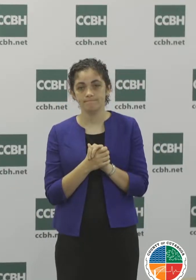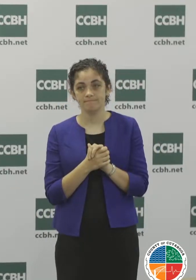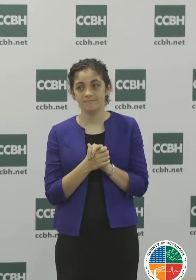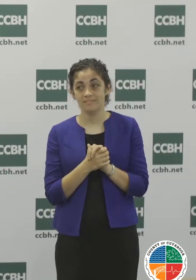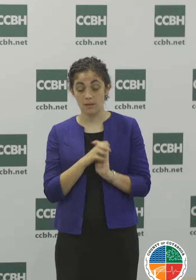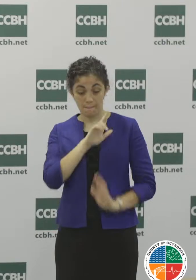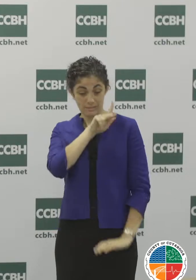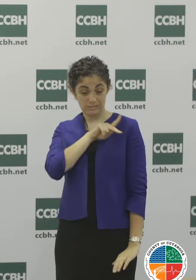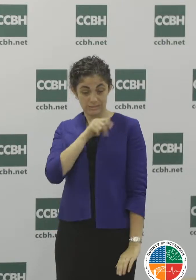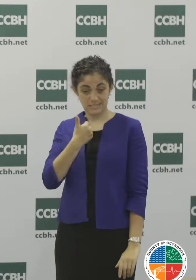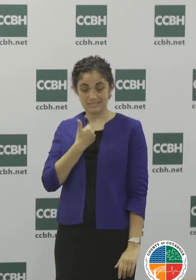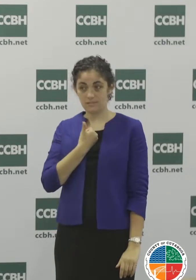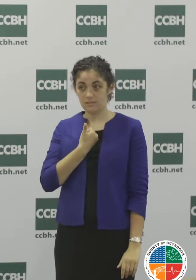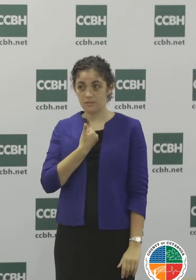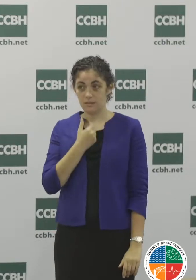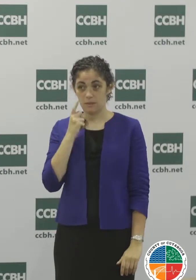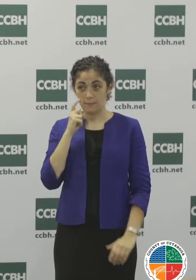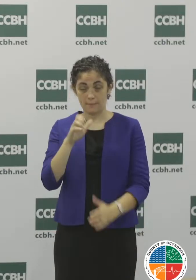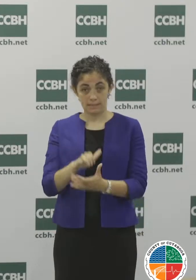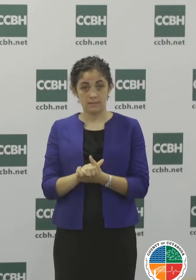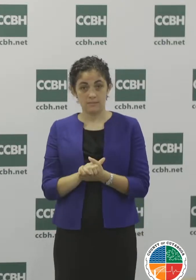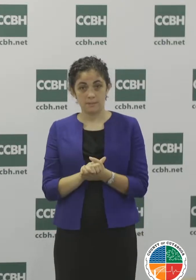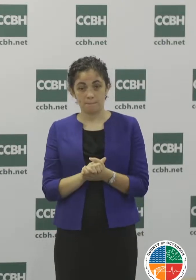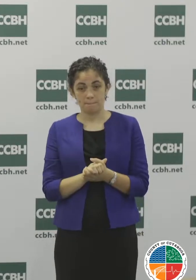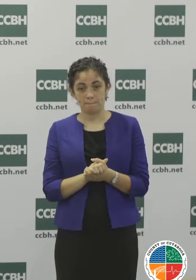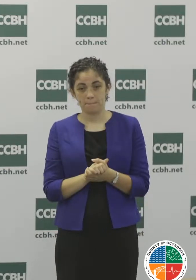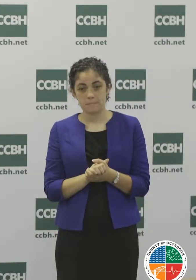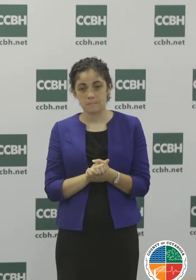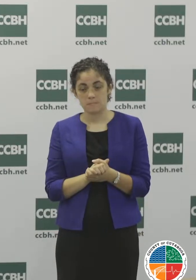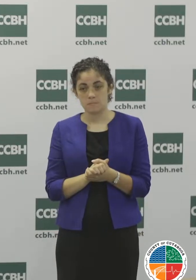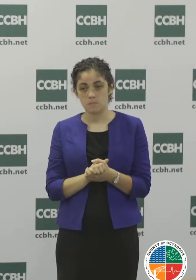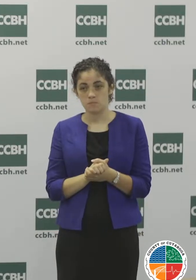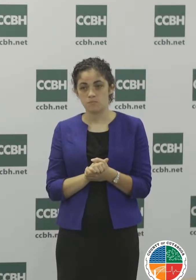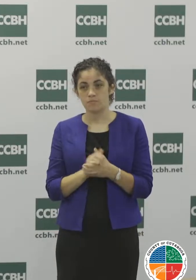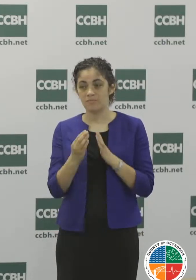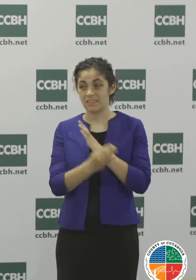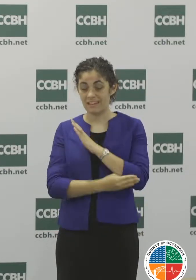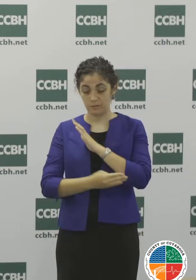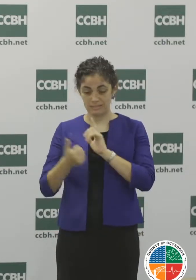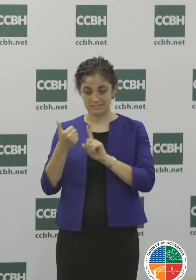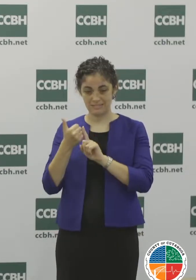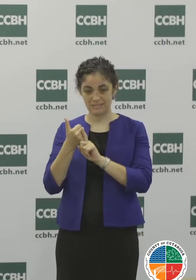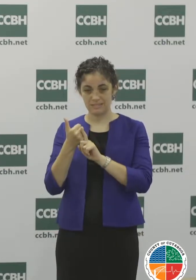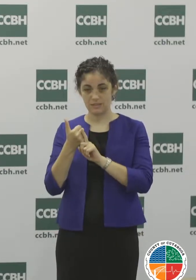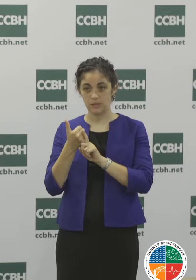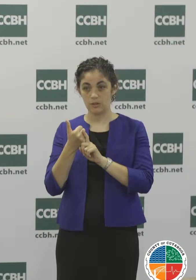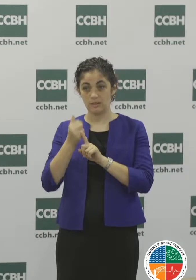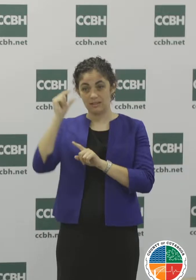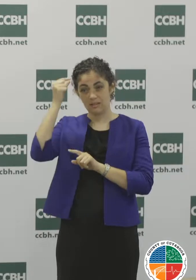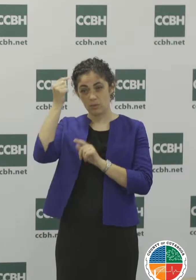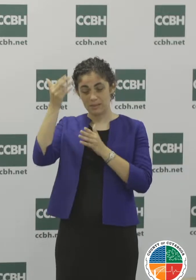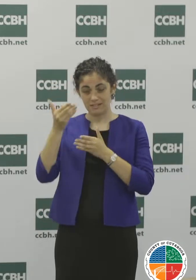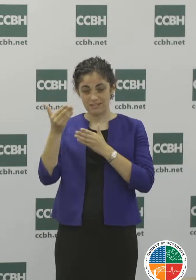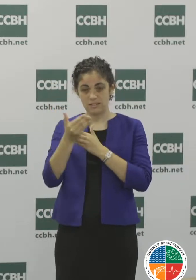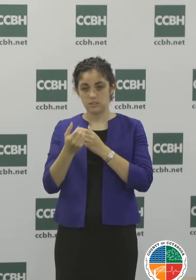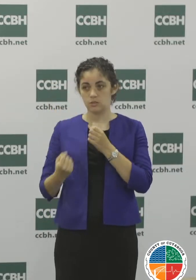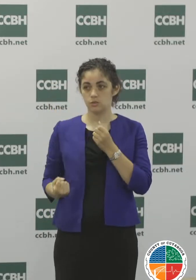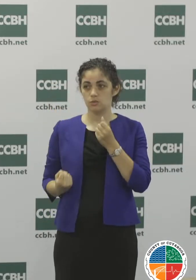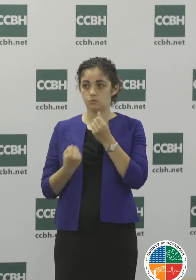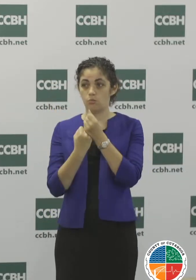I personally, and I believe that the county as a whole, county government as a whole, supports